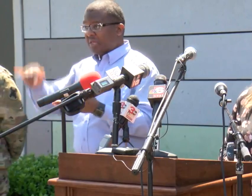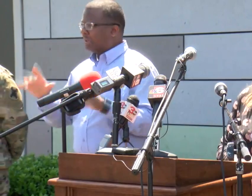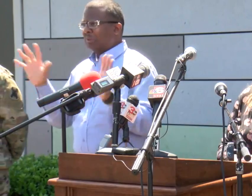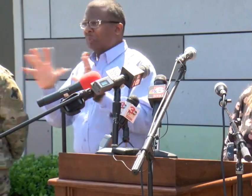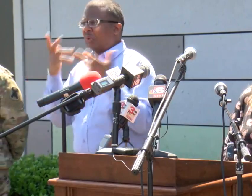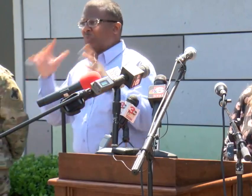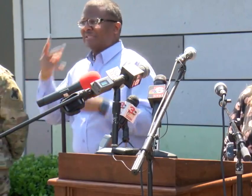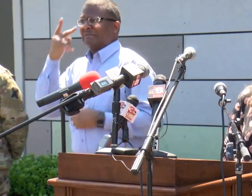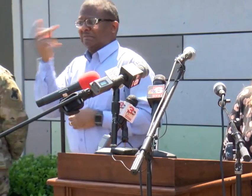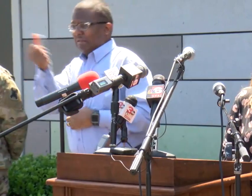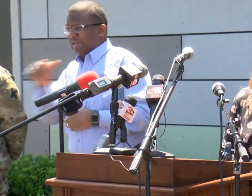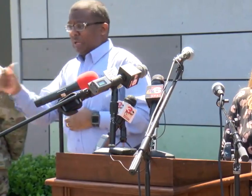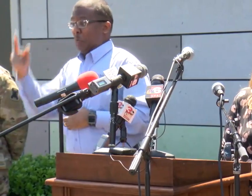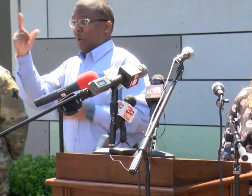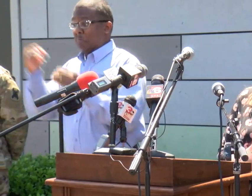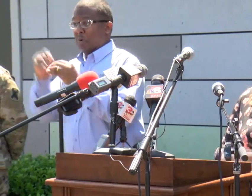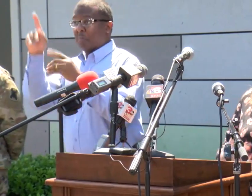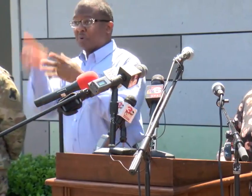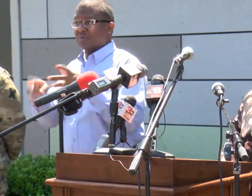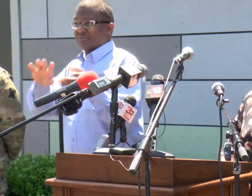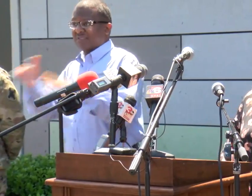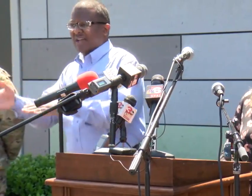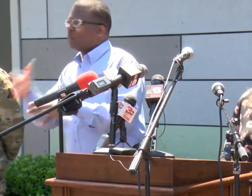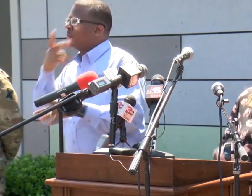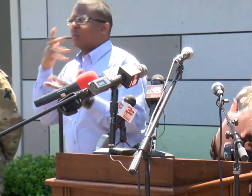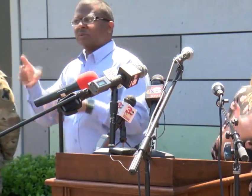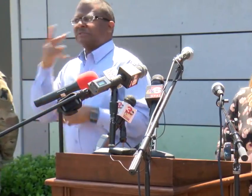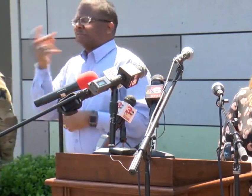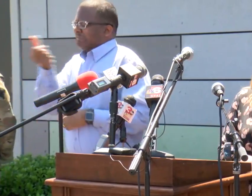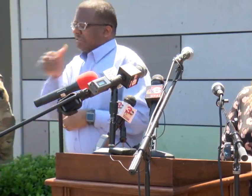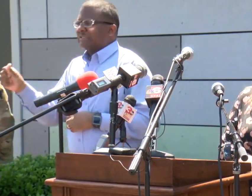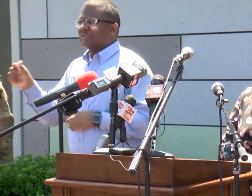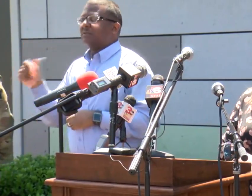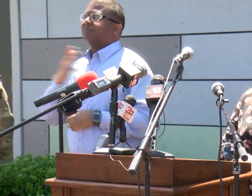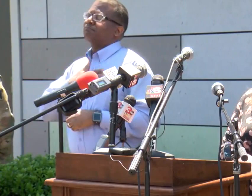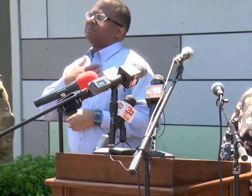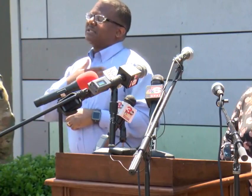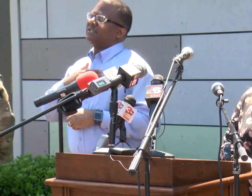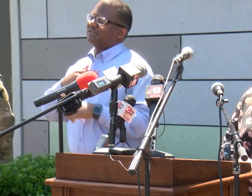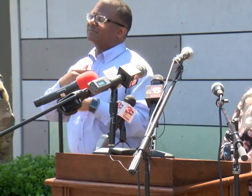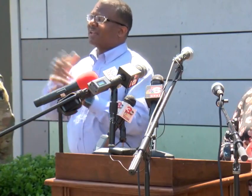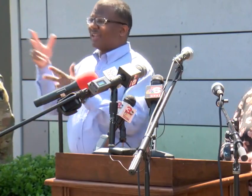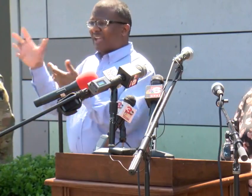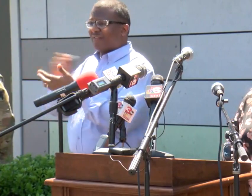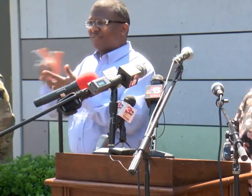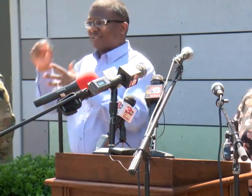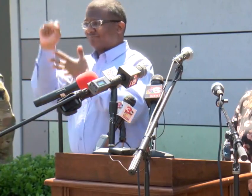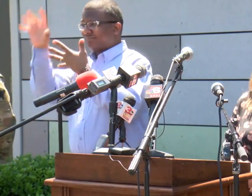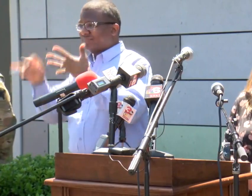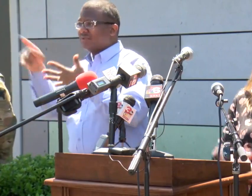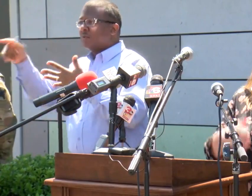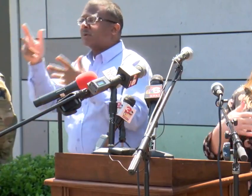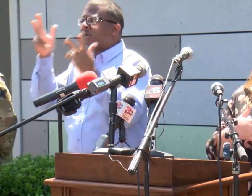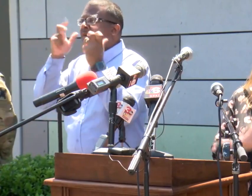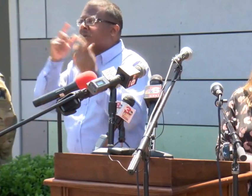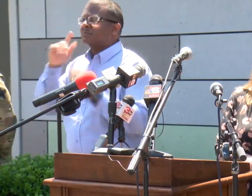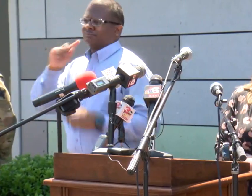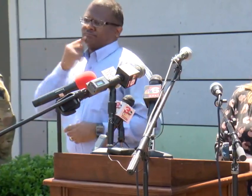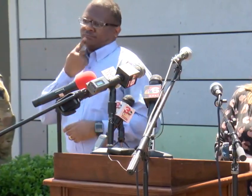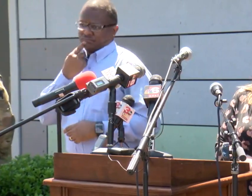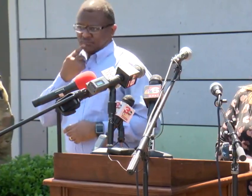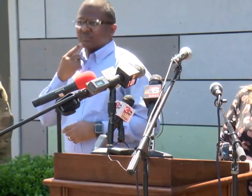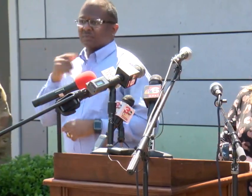death. We want to see people really take this seriously, listen to the guidance that the governor is going to put out.